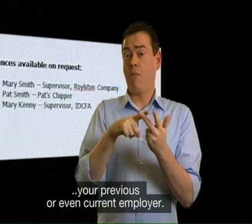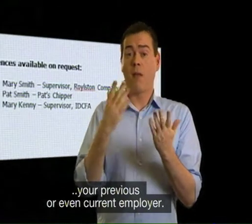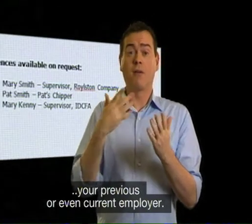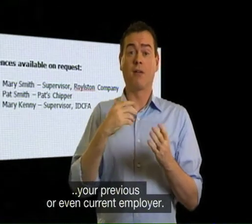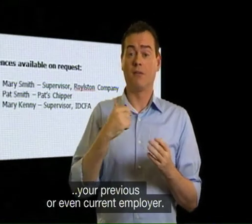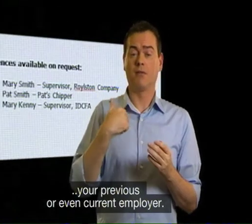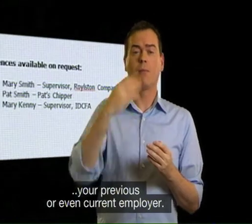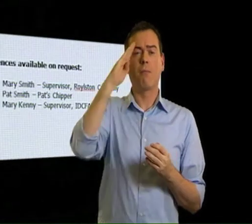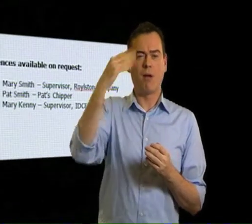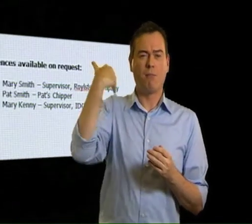current employer.